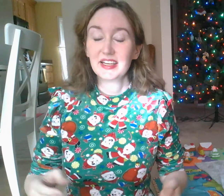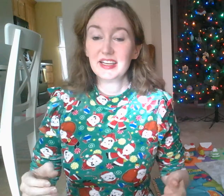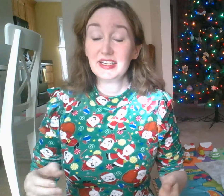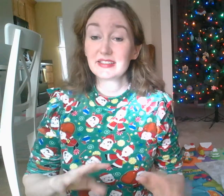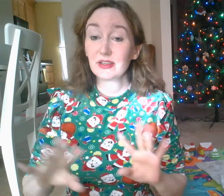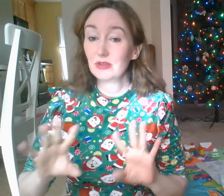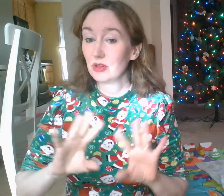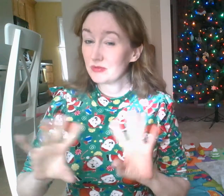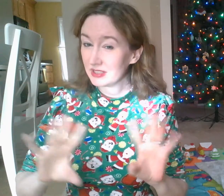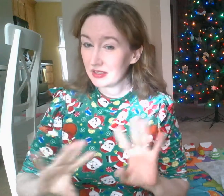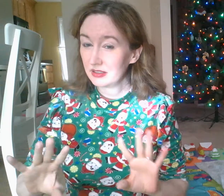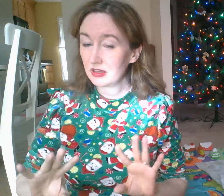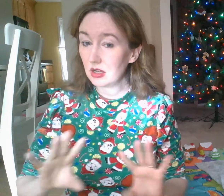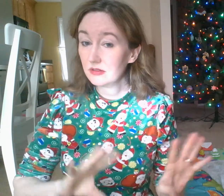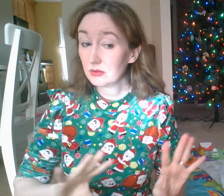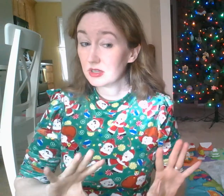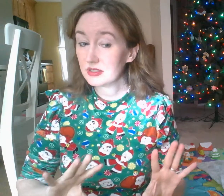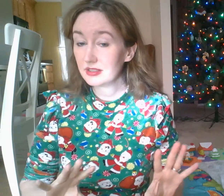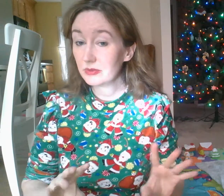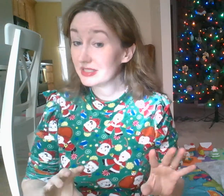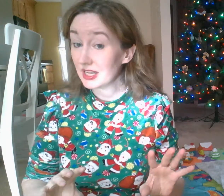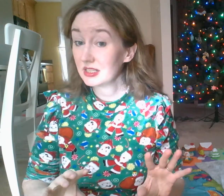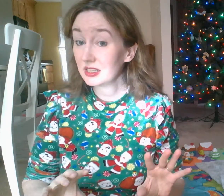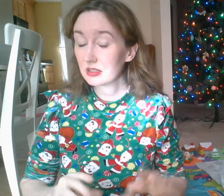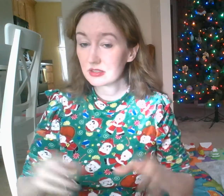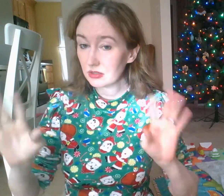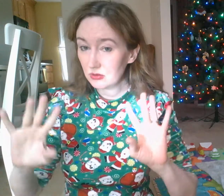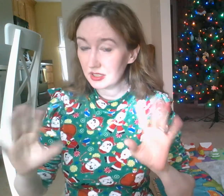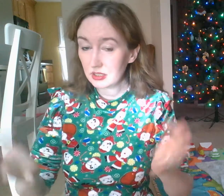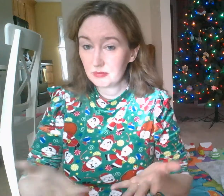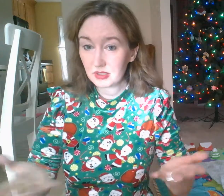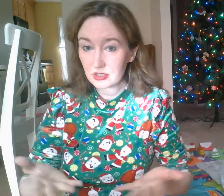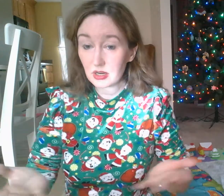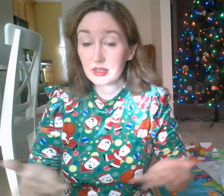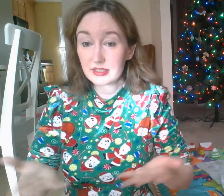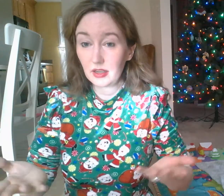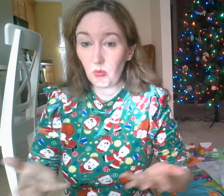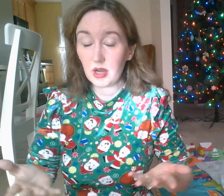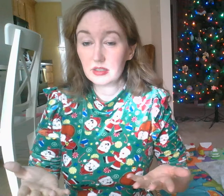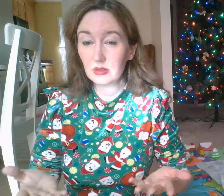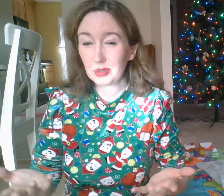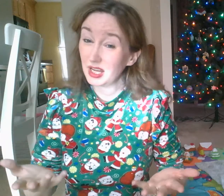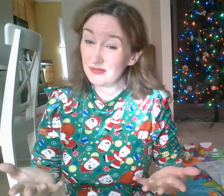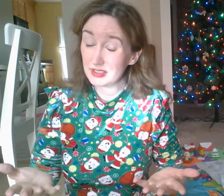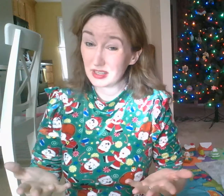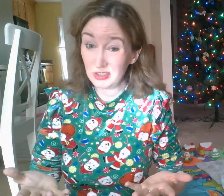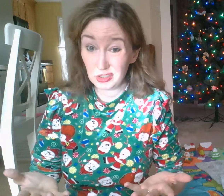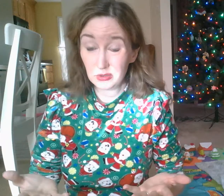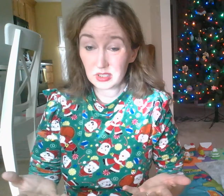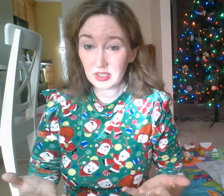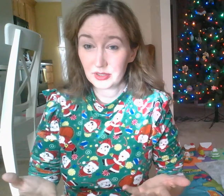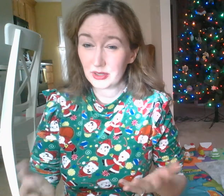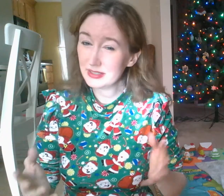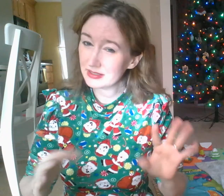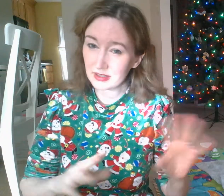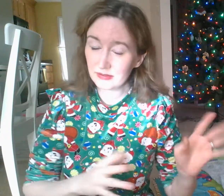In ASL, you don't sign all of the words that you would say in English, so because you're already saying what, you don't really have to sign do. There is a sign for